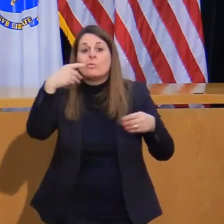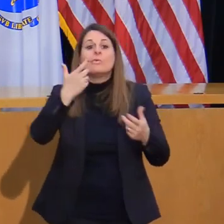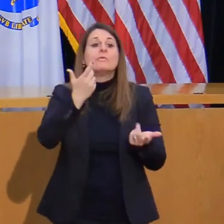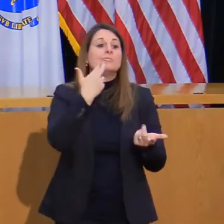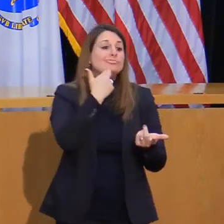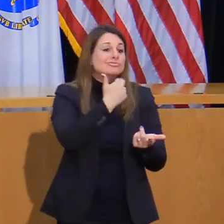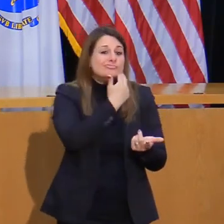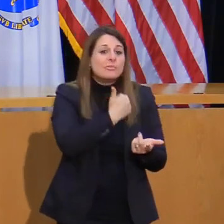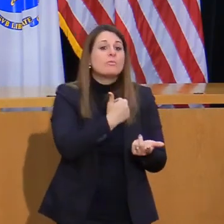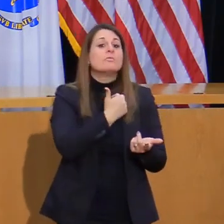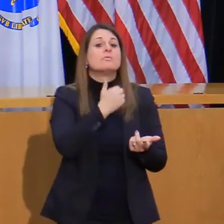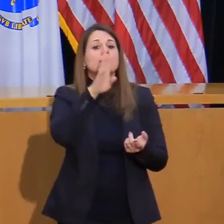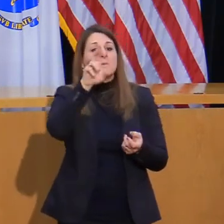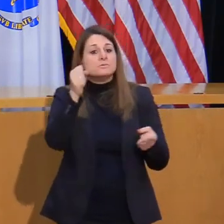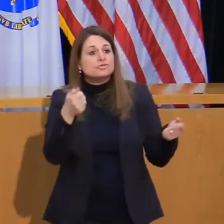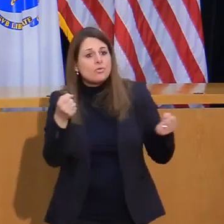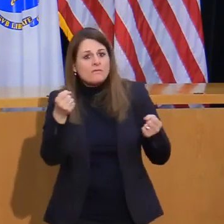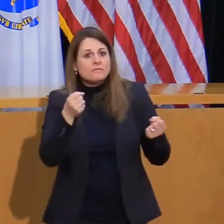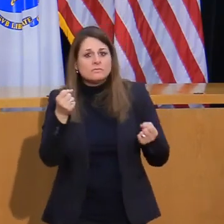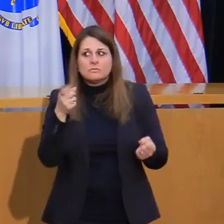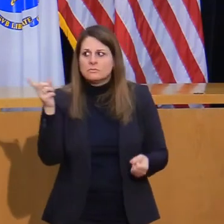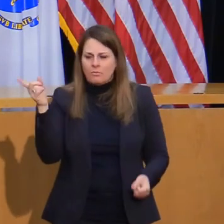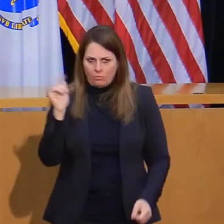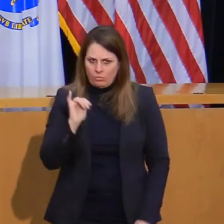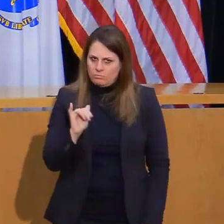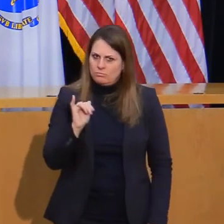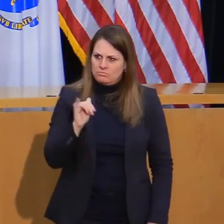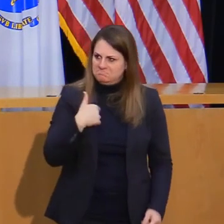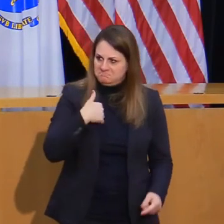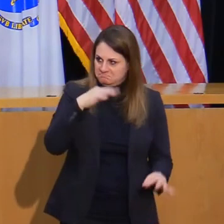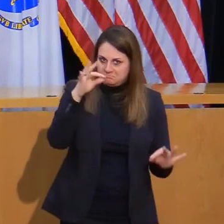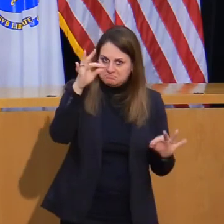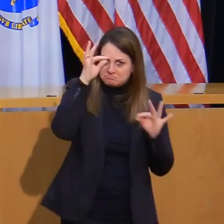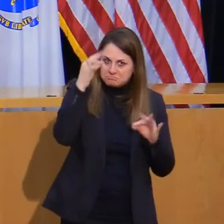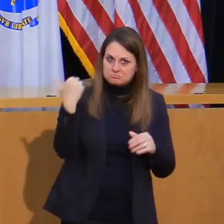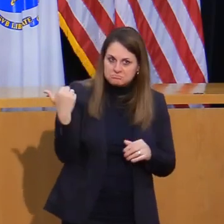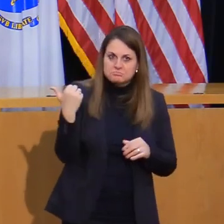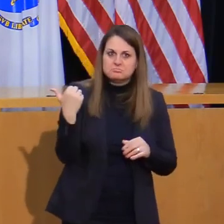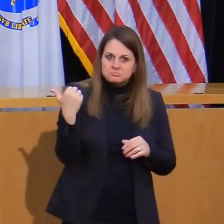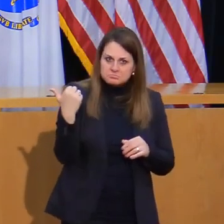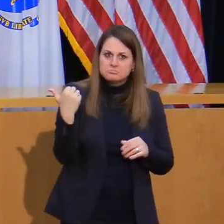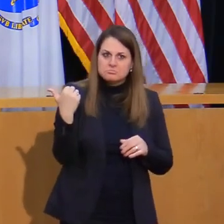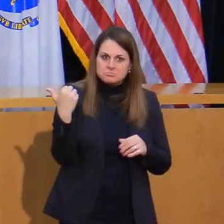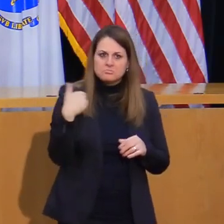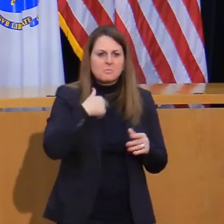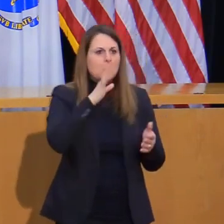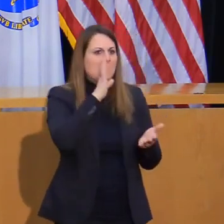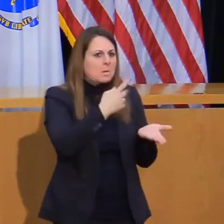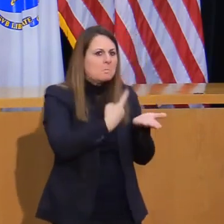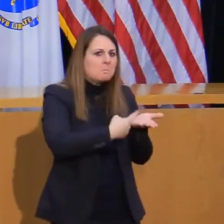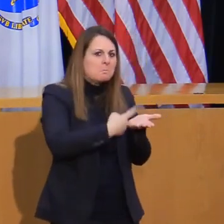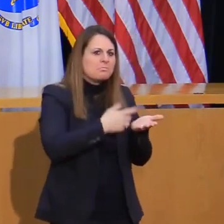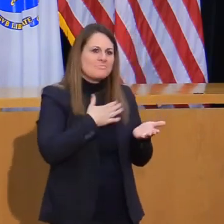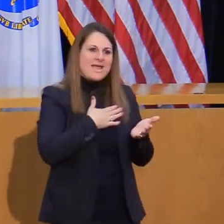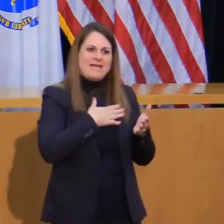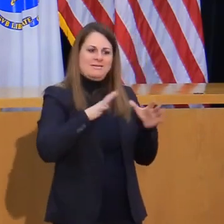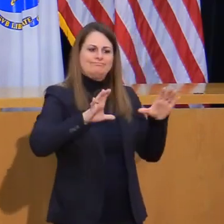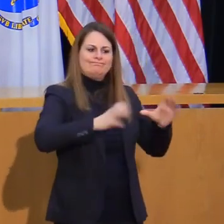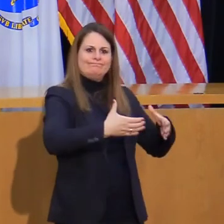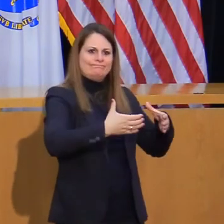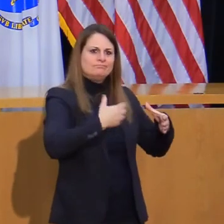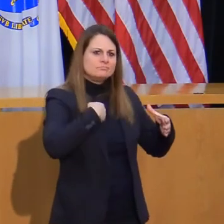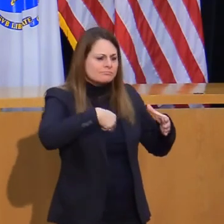eligible. I'm not familiar with this list. We'll obviously talk to the team about it and discuss it with the Vaccine Advisory